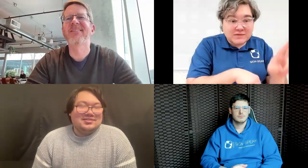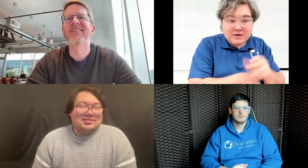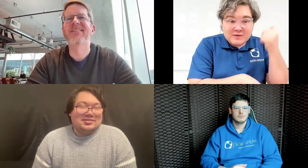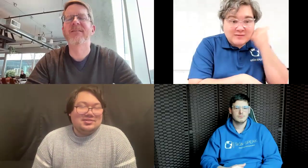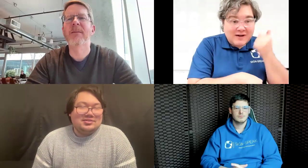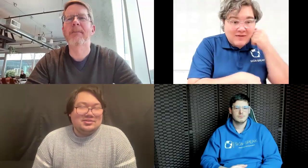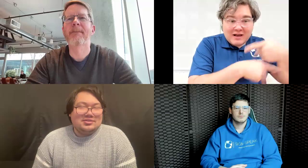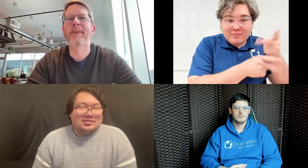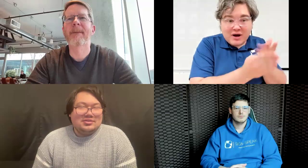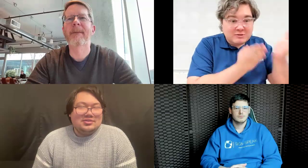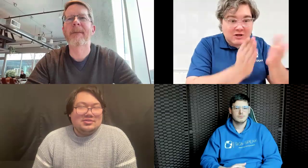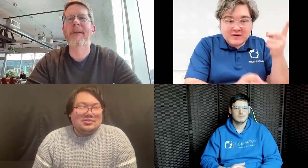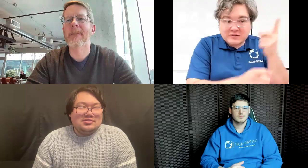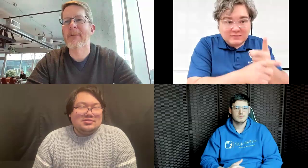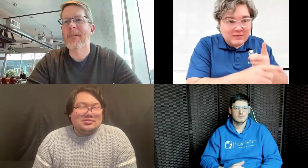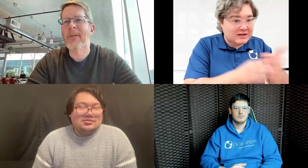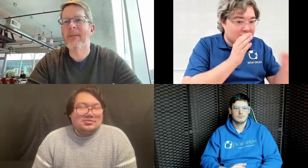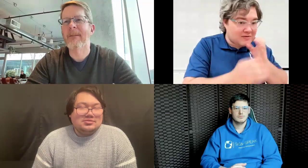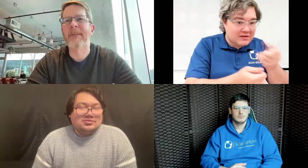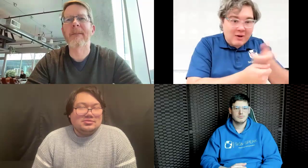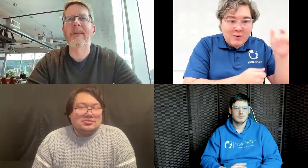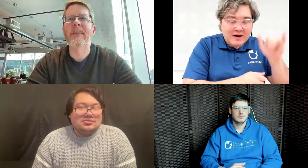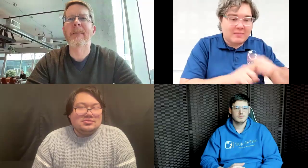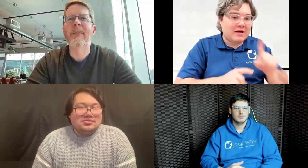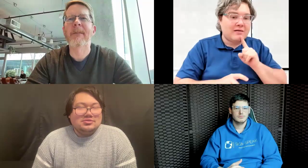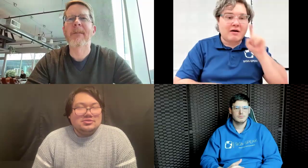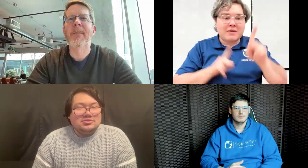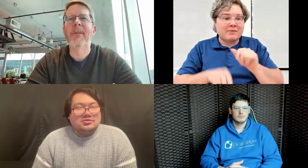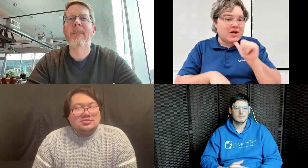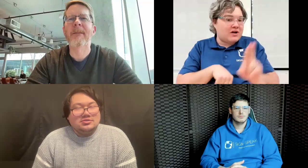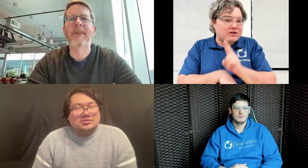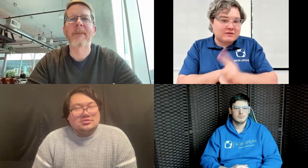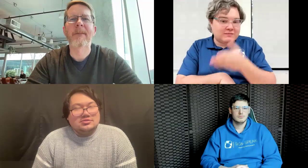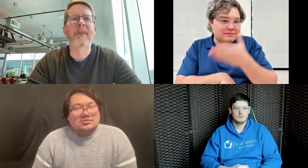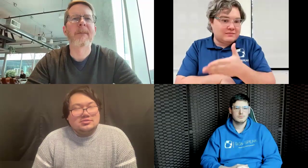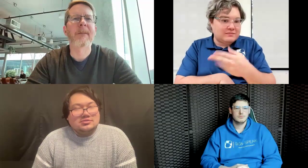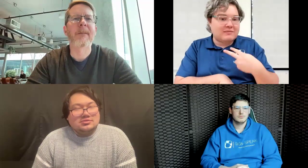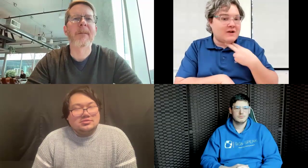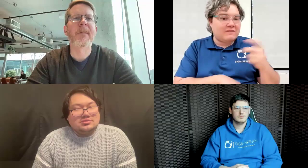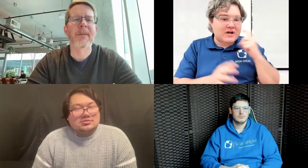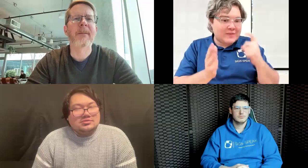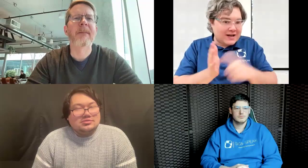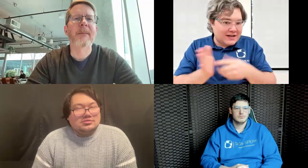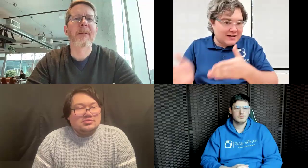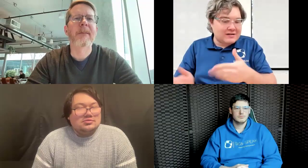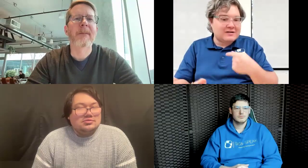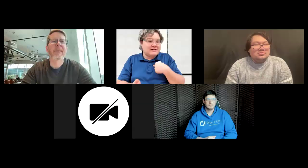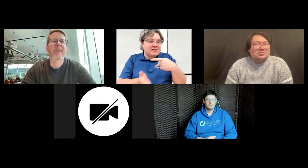hearing world. And that's something, again, that we recognize every day with products and things of that nature. Deaf people don't use